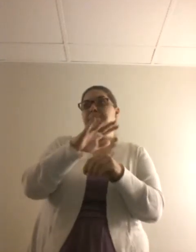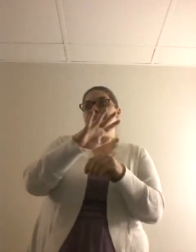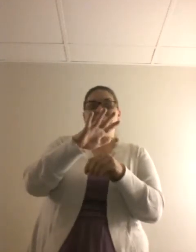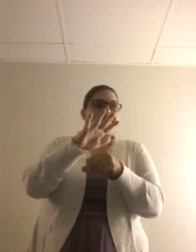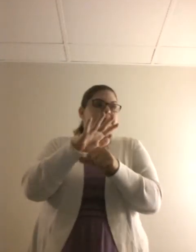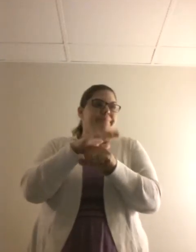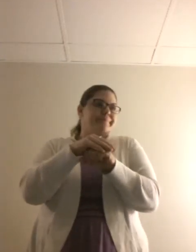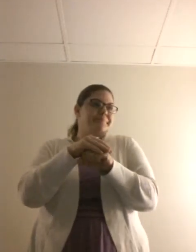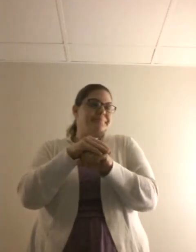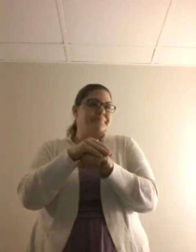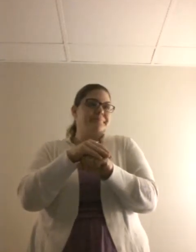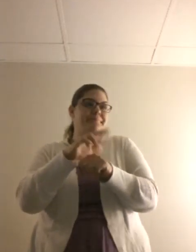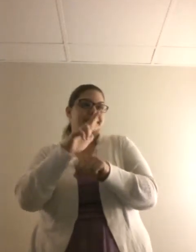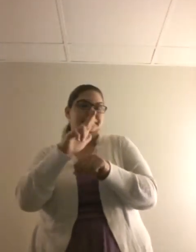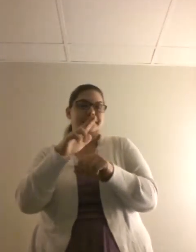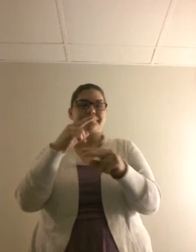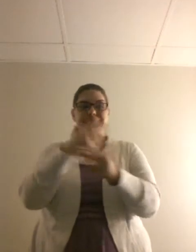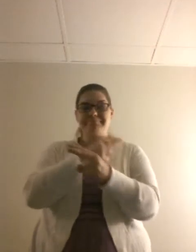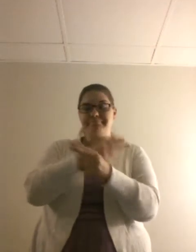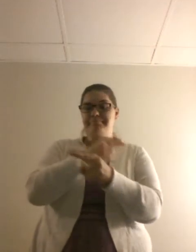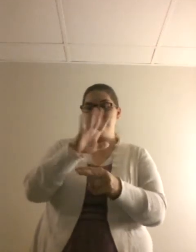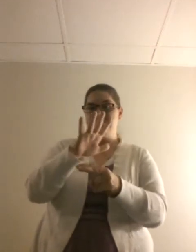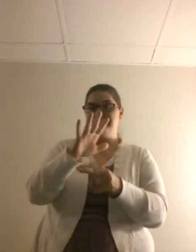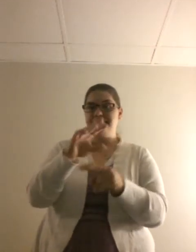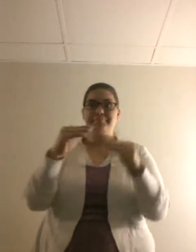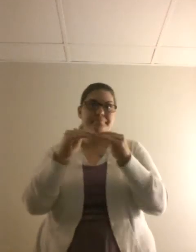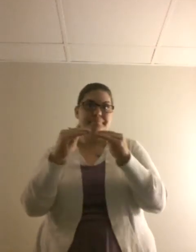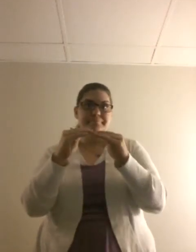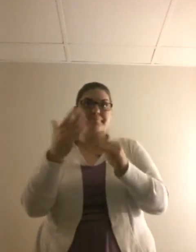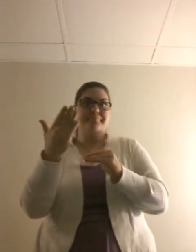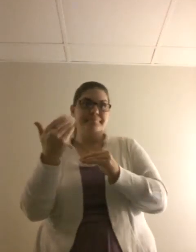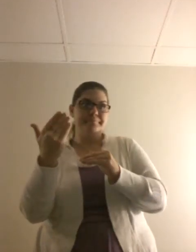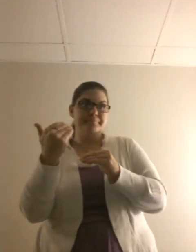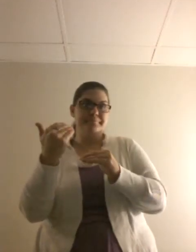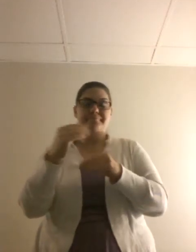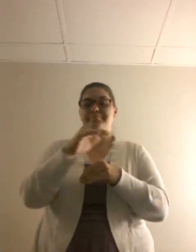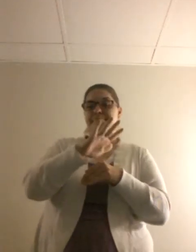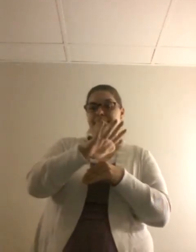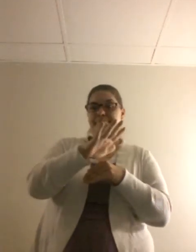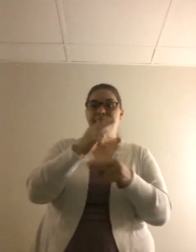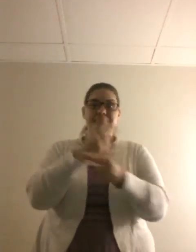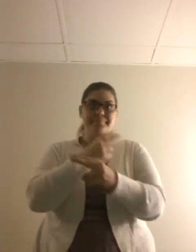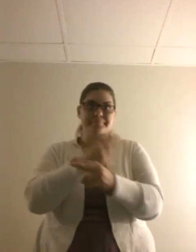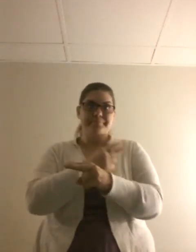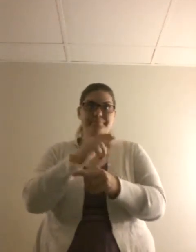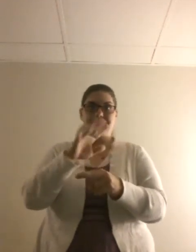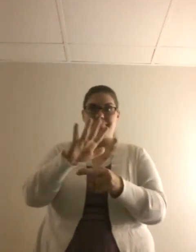different ways you can work on equivalent fractions. Just remember, if you're doing it without the pictures, whatever you do to the top number, you have to do to the bottom number. You can